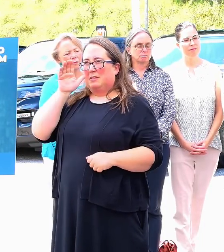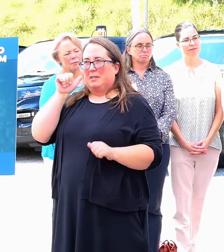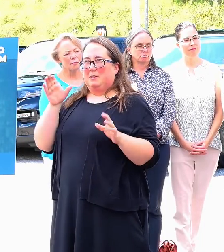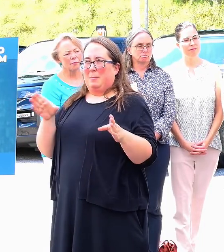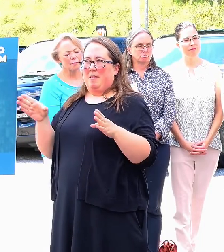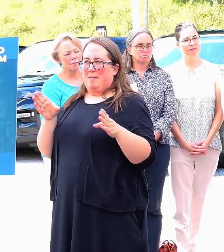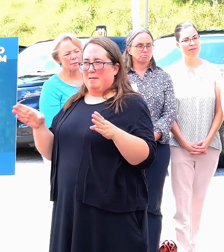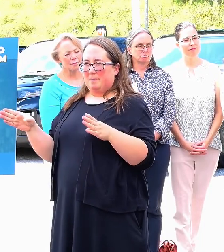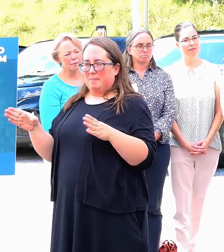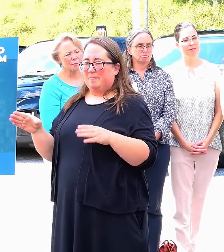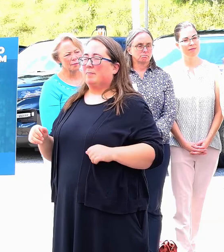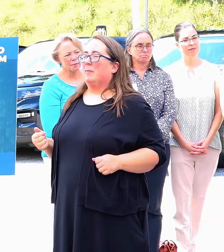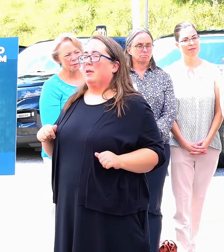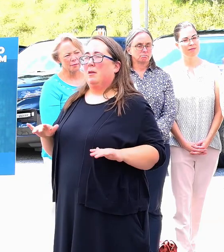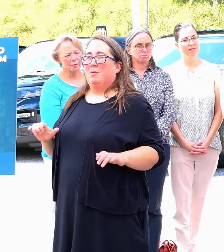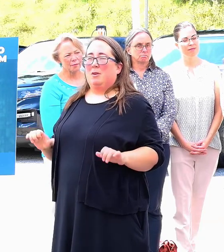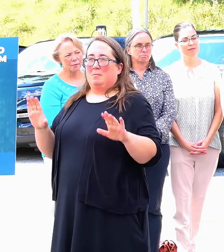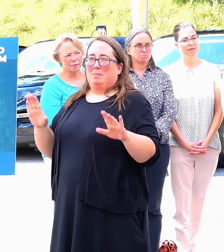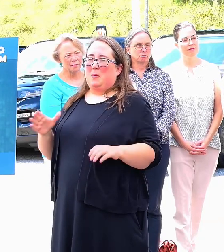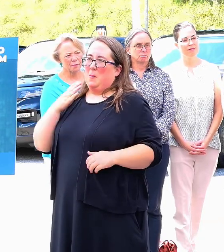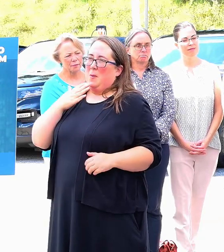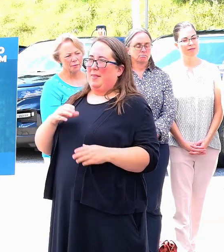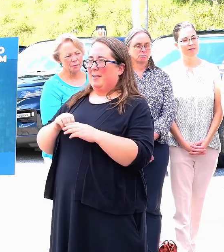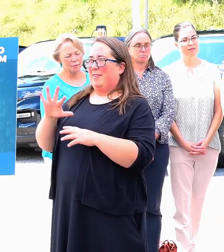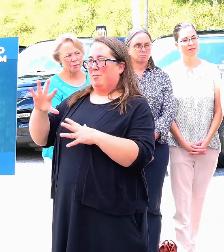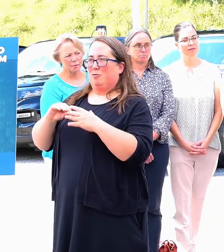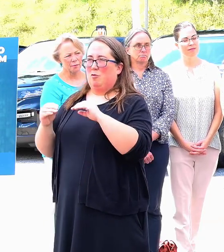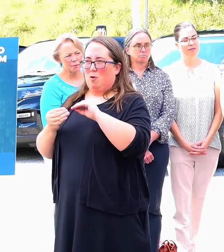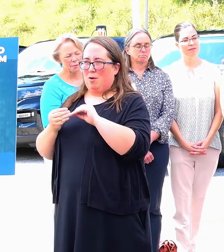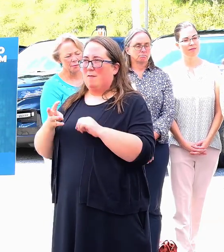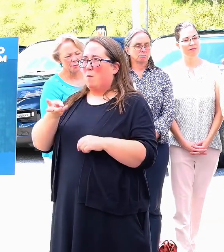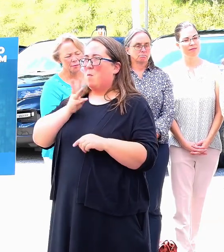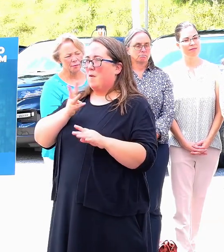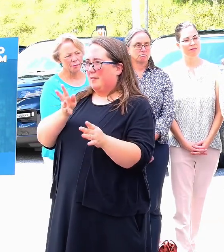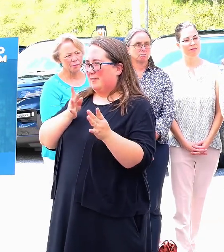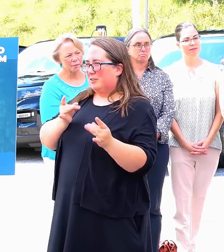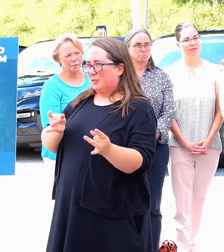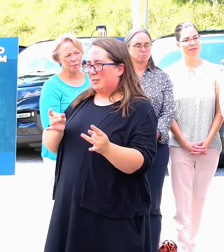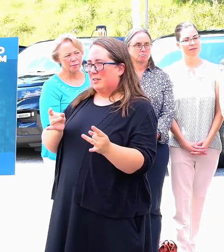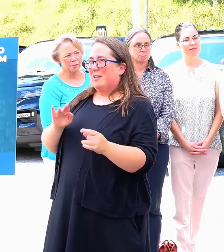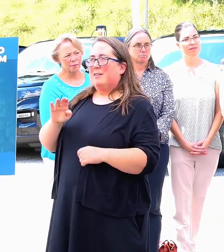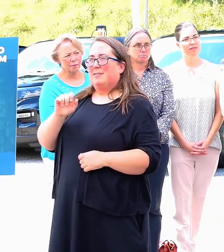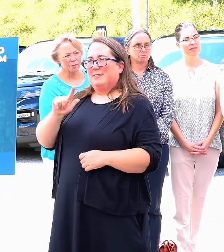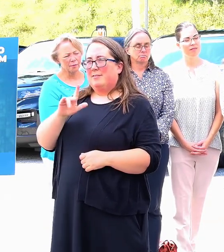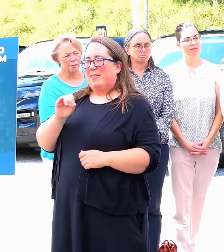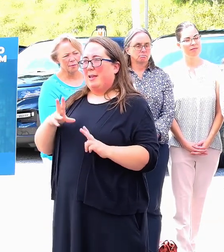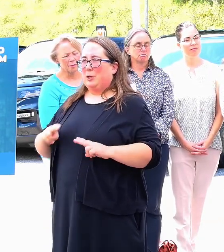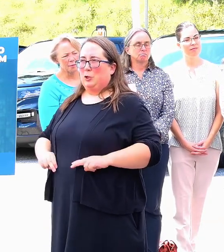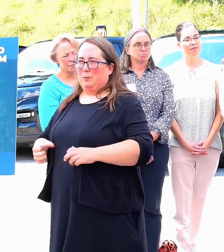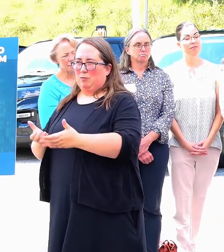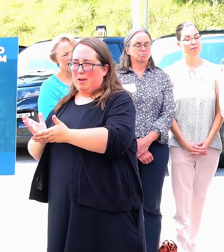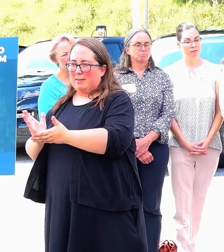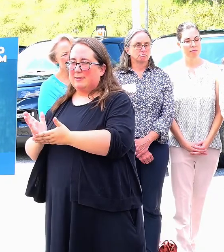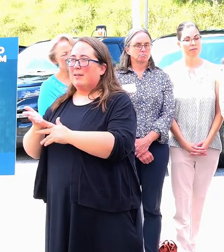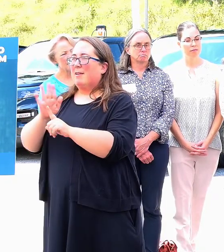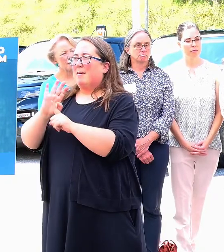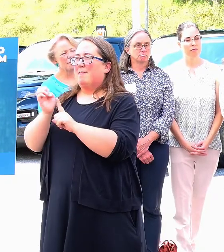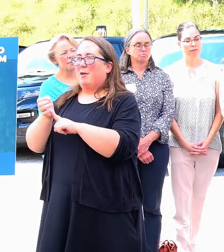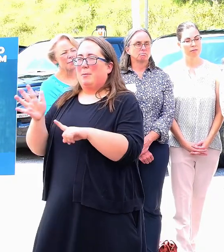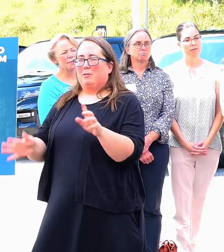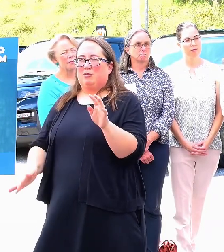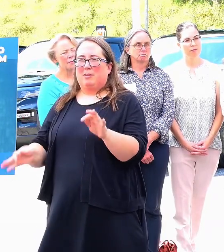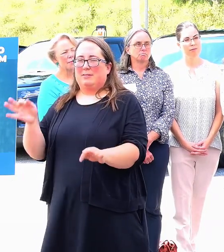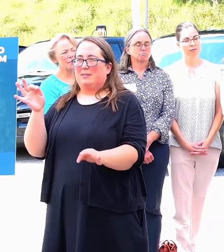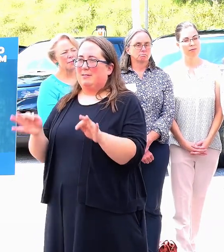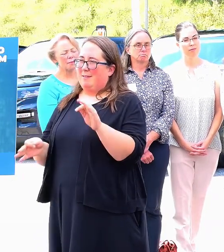planning. We did exceptionally well in their scoring of water efficiency, civil and human rights, environmental